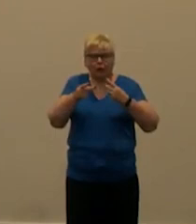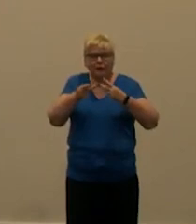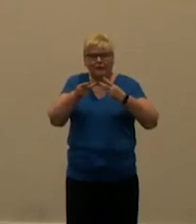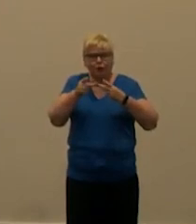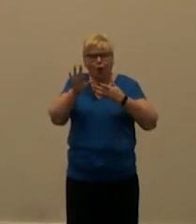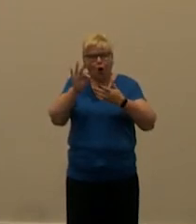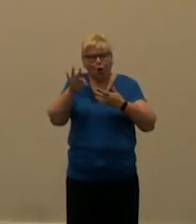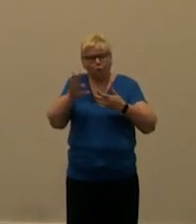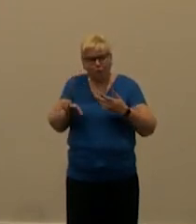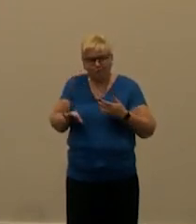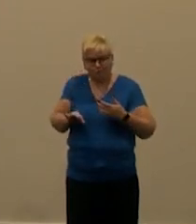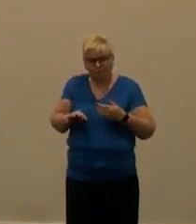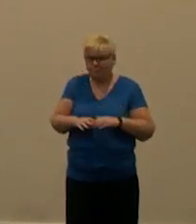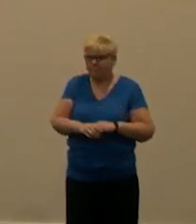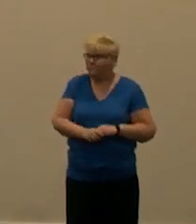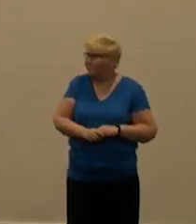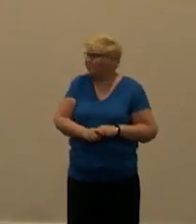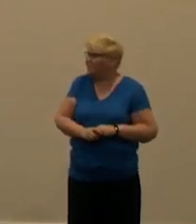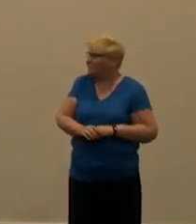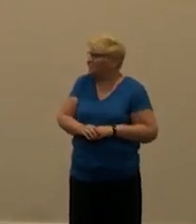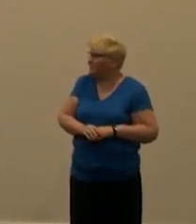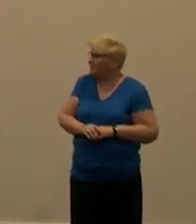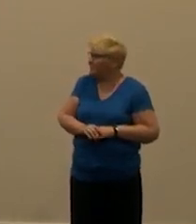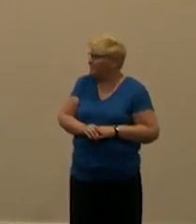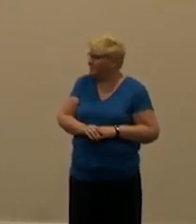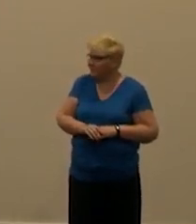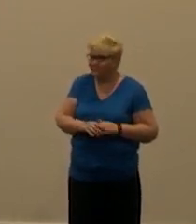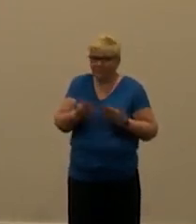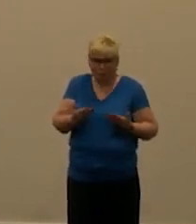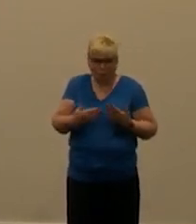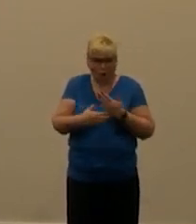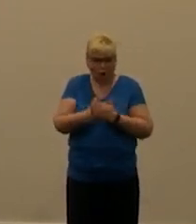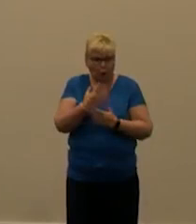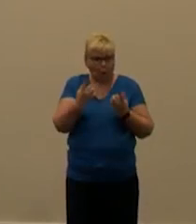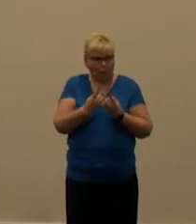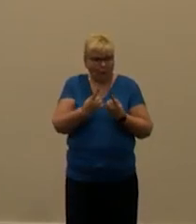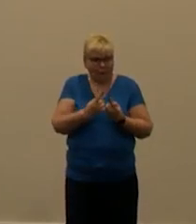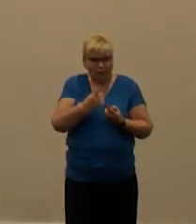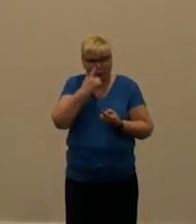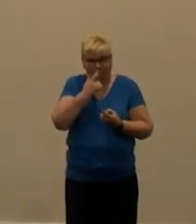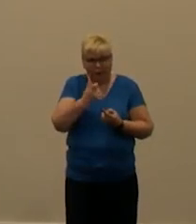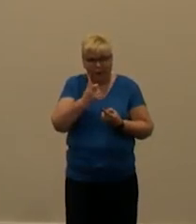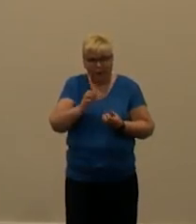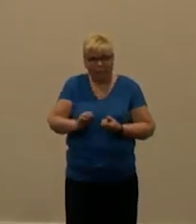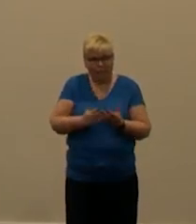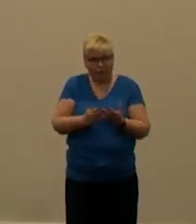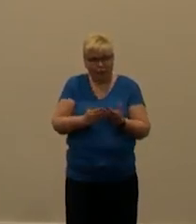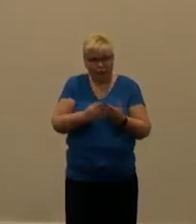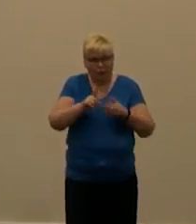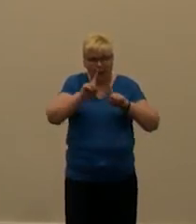will cover this a little bit later. And now, a new topic, a new thing, we can provision